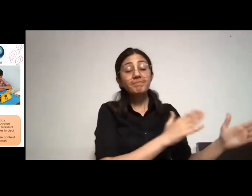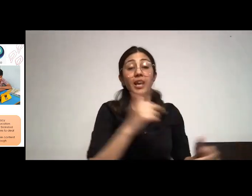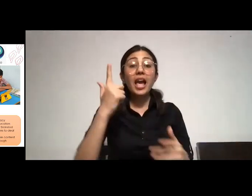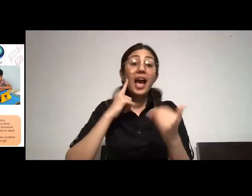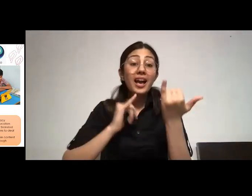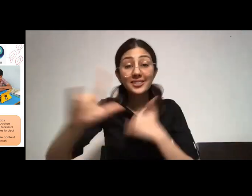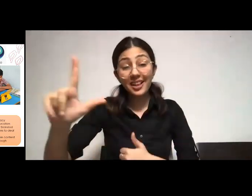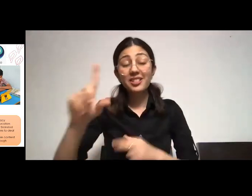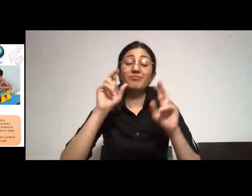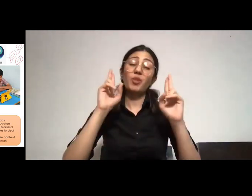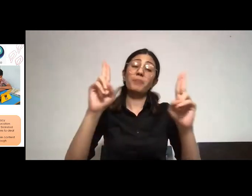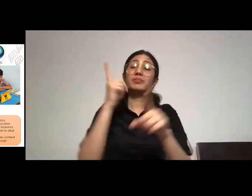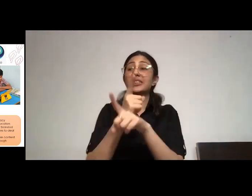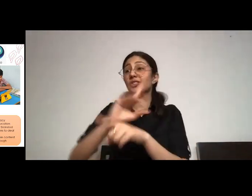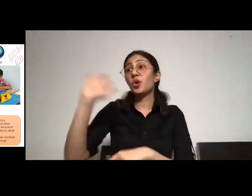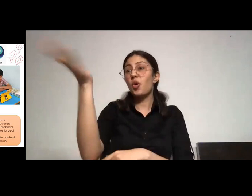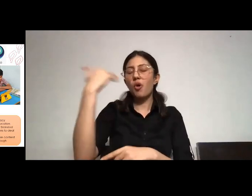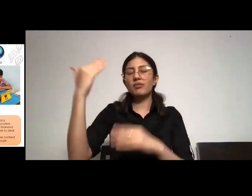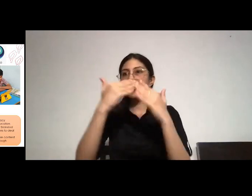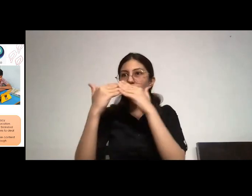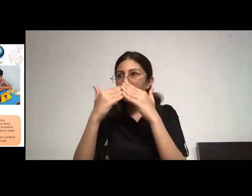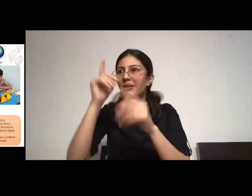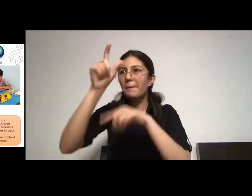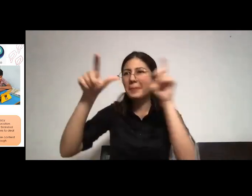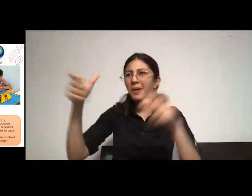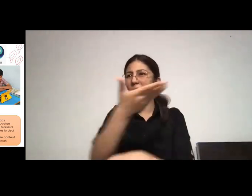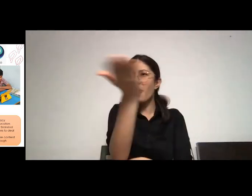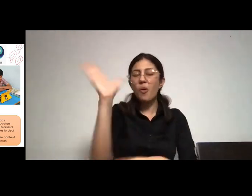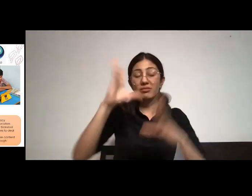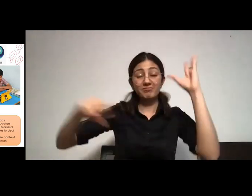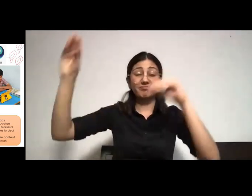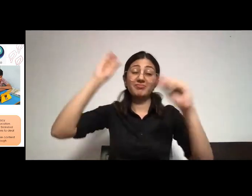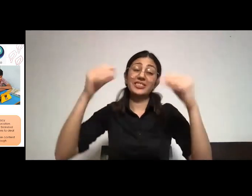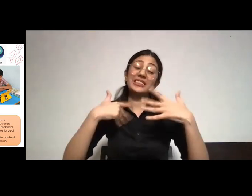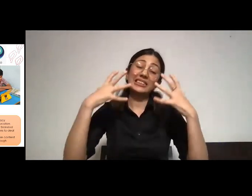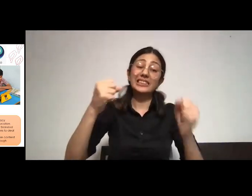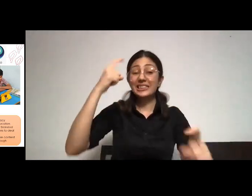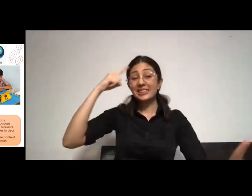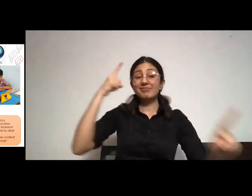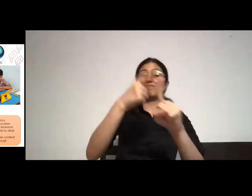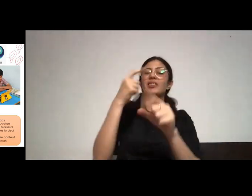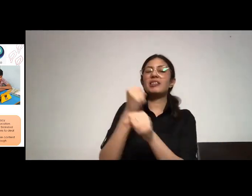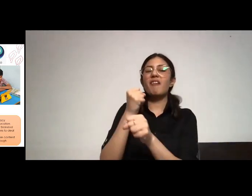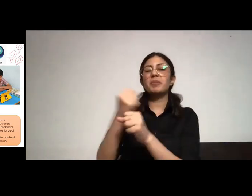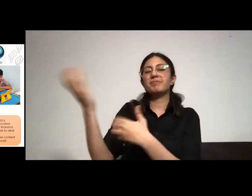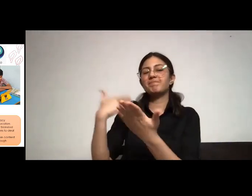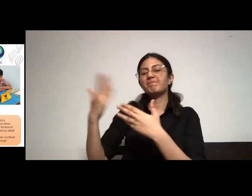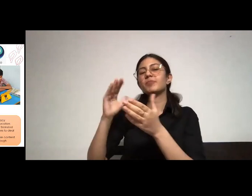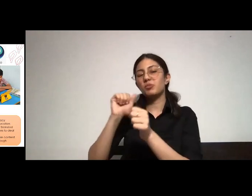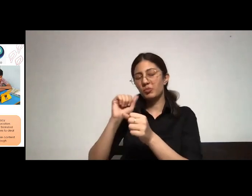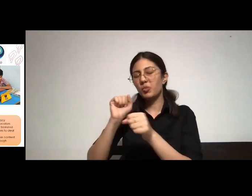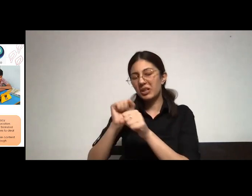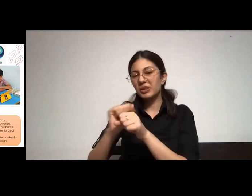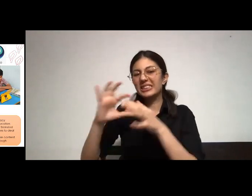among special educators, we've been trying to work with the government as well, if with their support, if we can reach